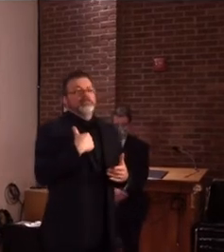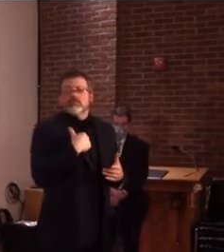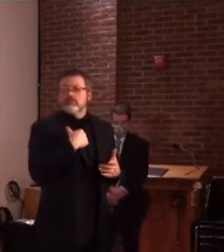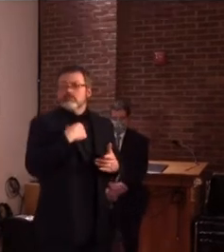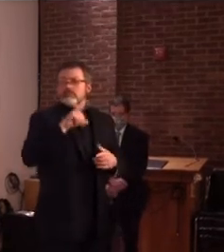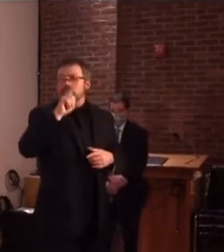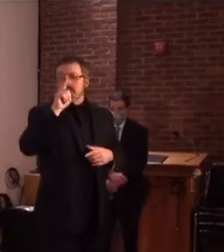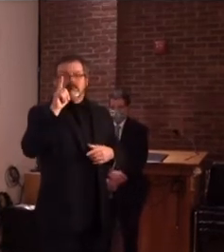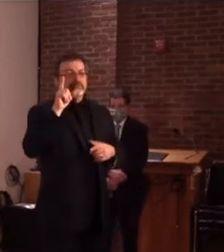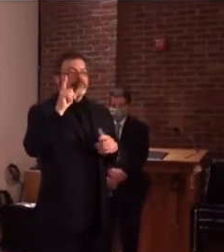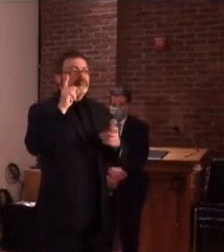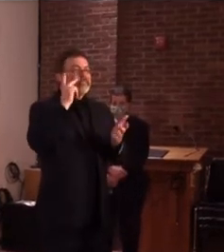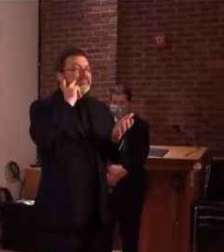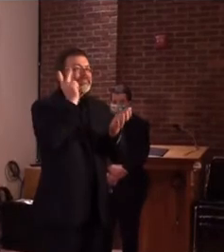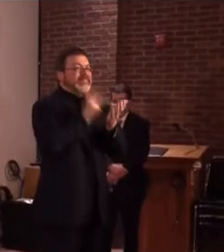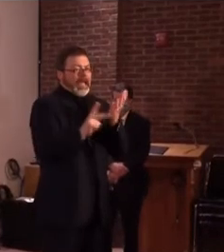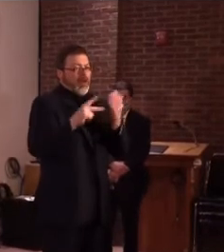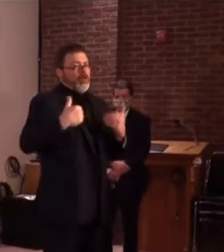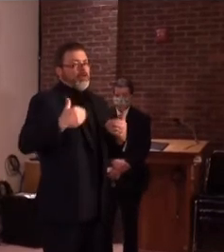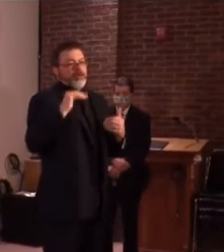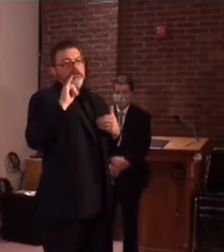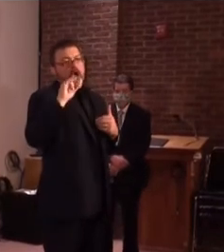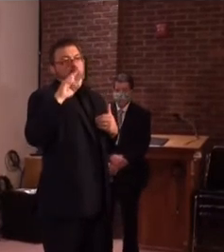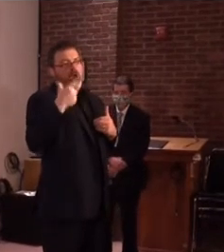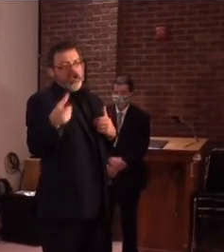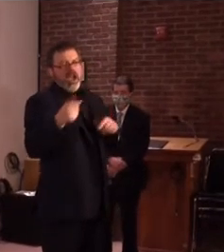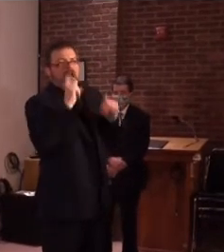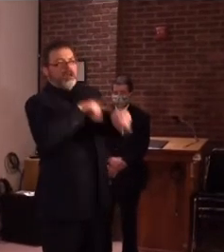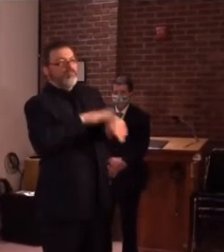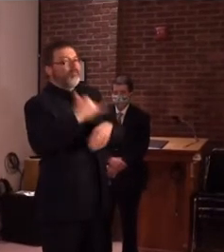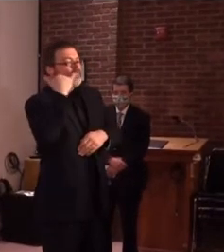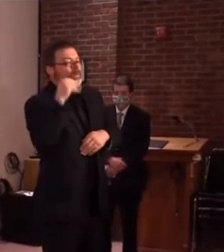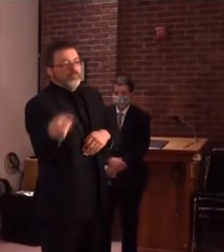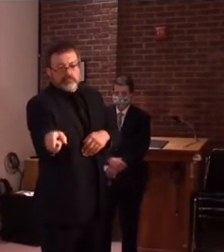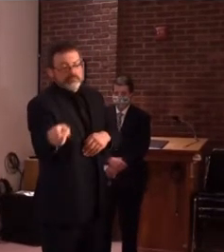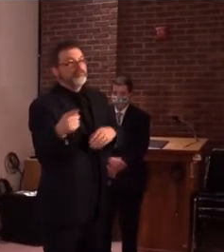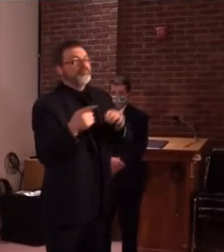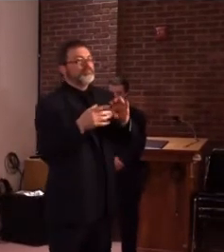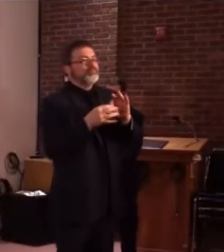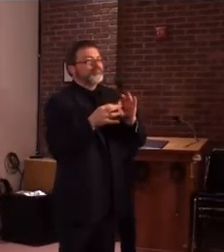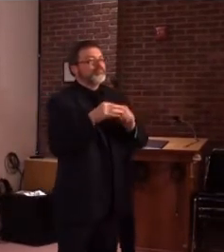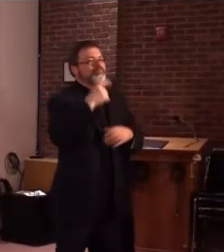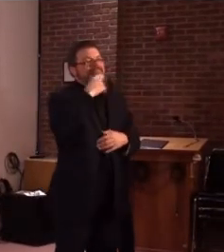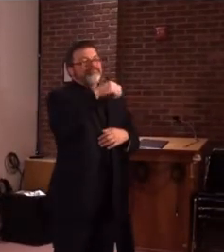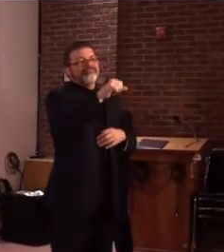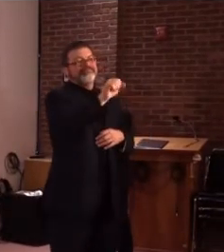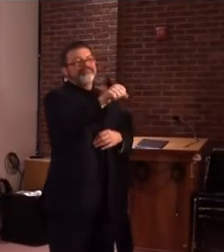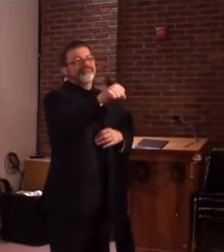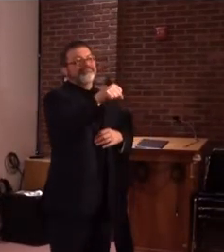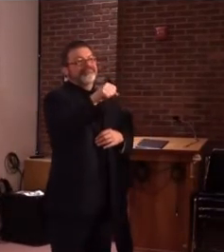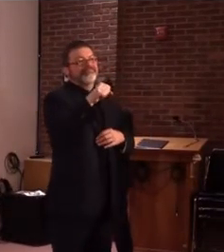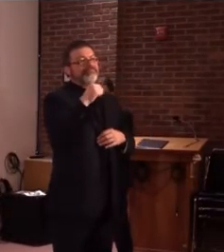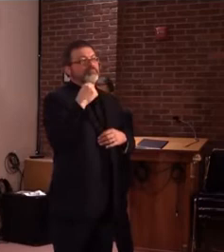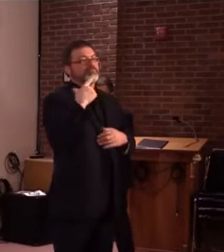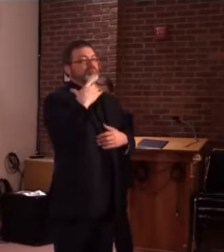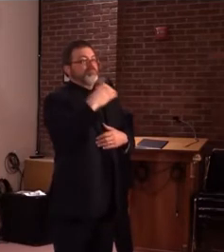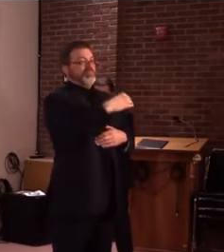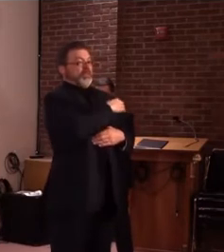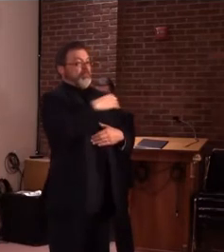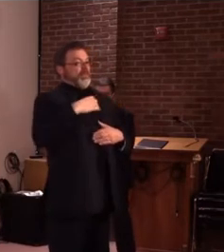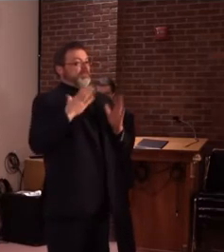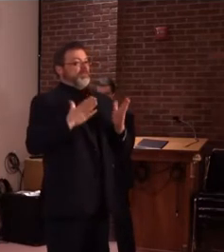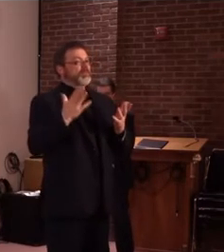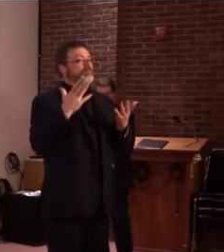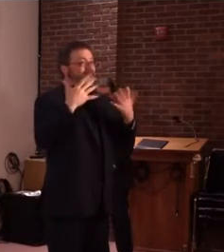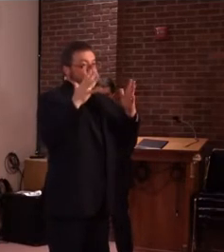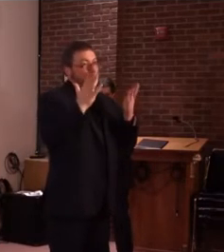Yes, I'm on the line. Thank you. The recommendation recently made by the Commissioner of Finance was for a first